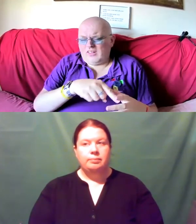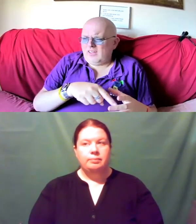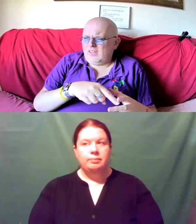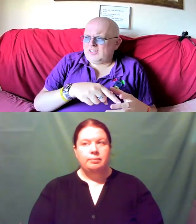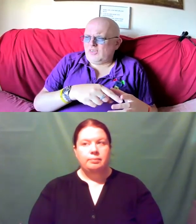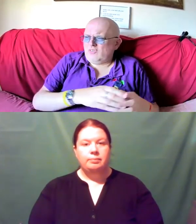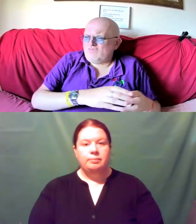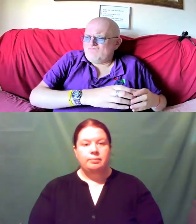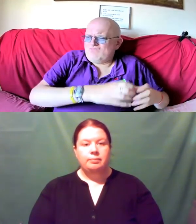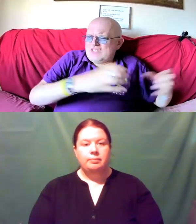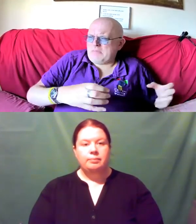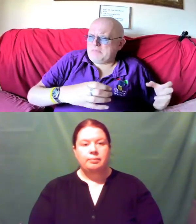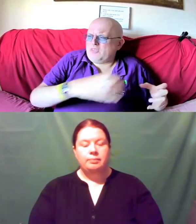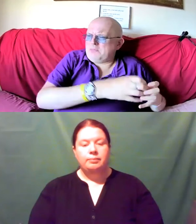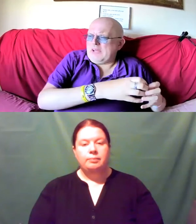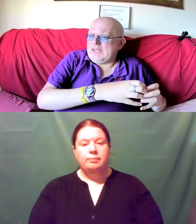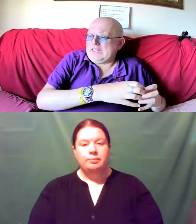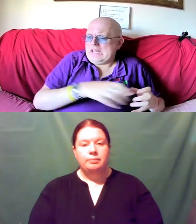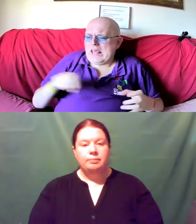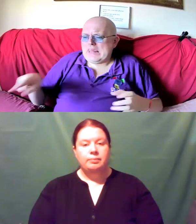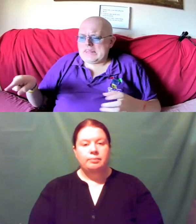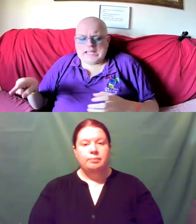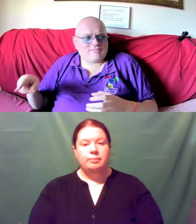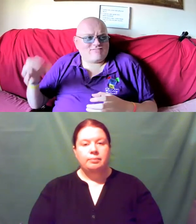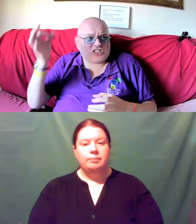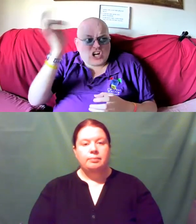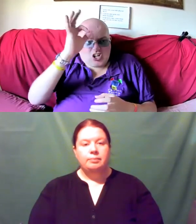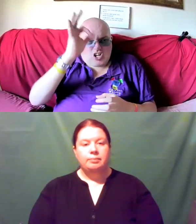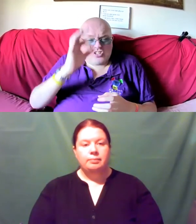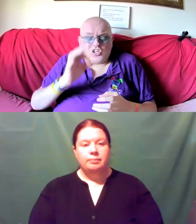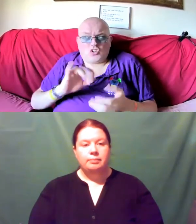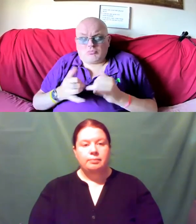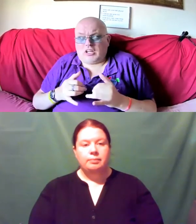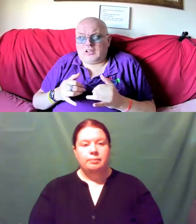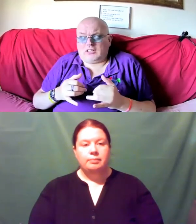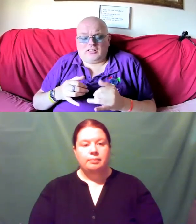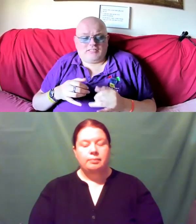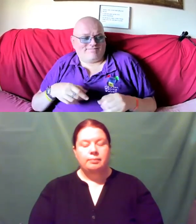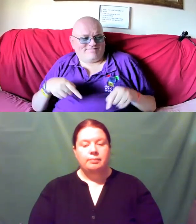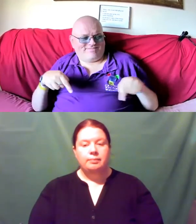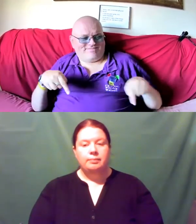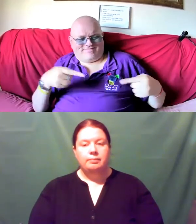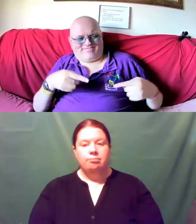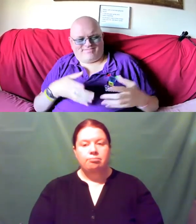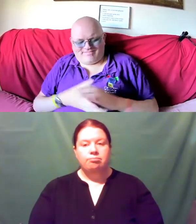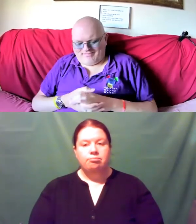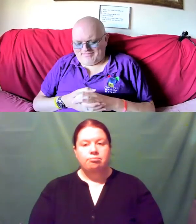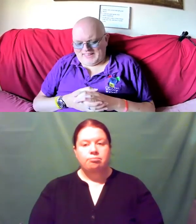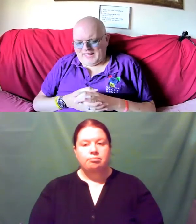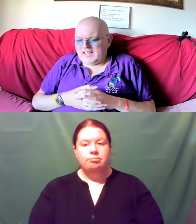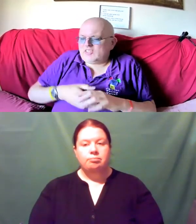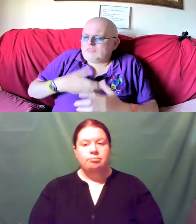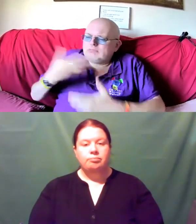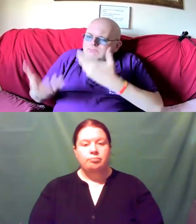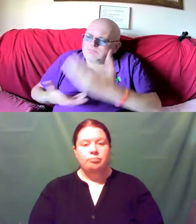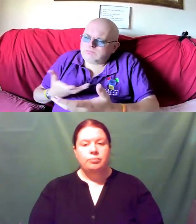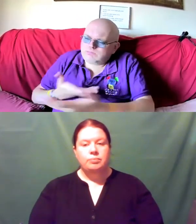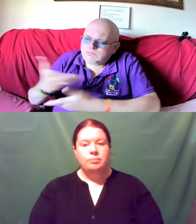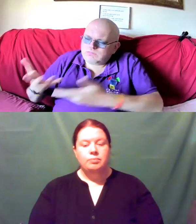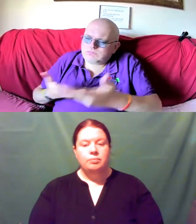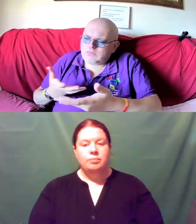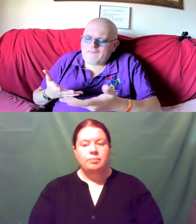separate space? There's a lack of awareness or understanding. Sometimes it's ignorance, sometimes it might be prejudice. So I do try and unpack that with people, because I don't